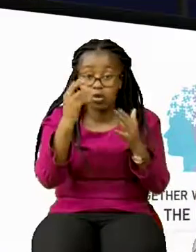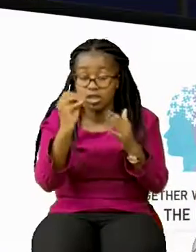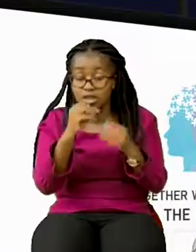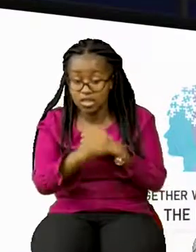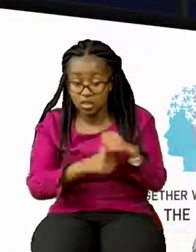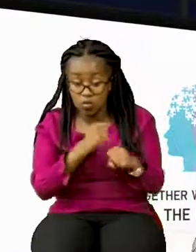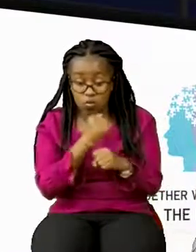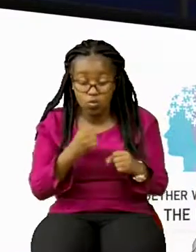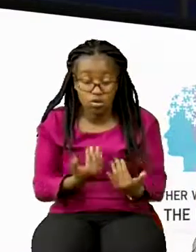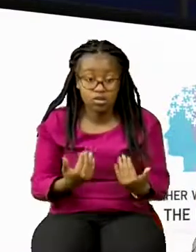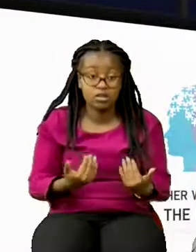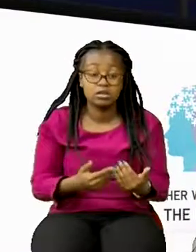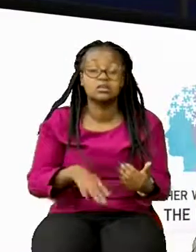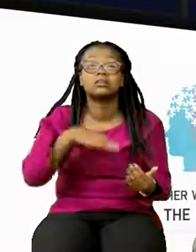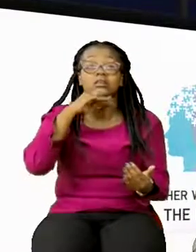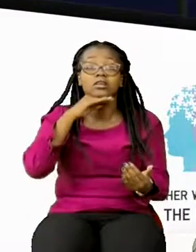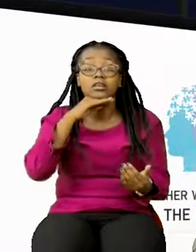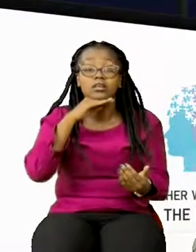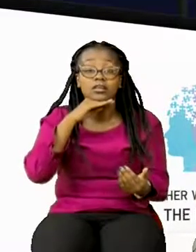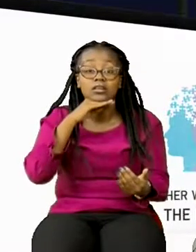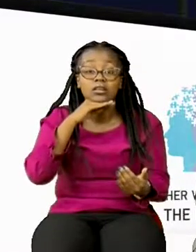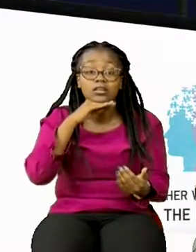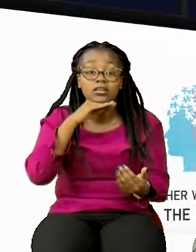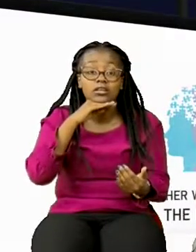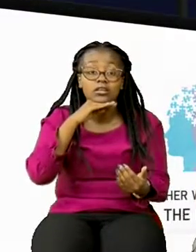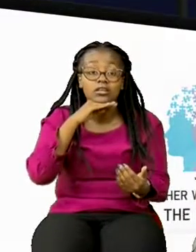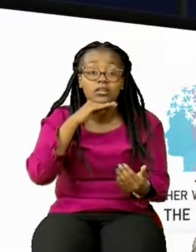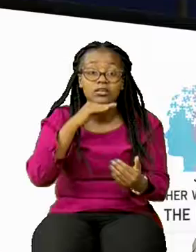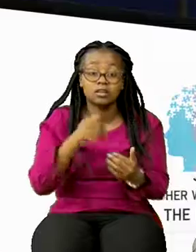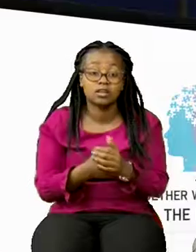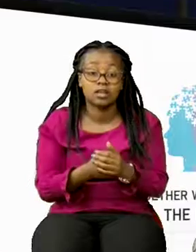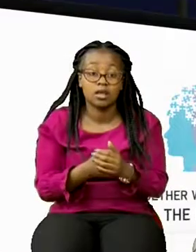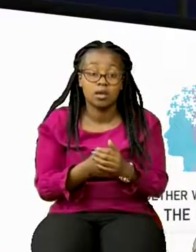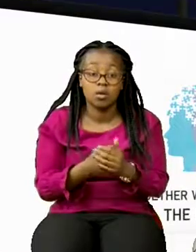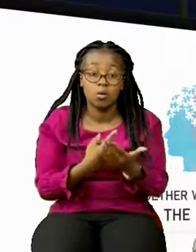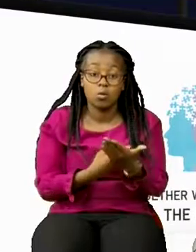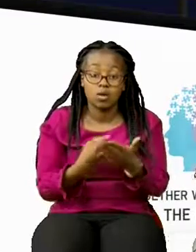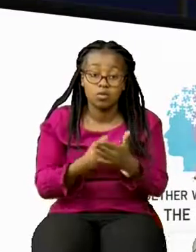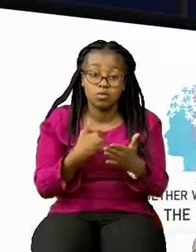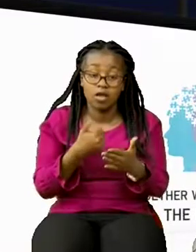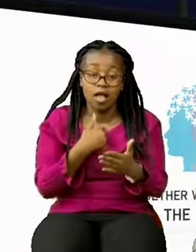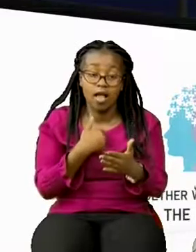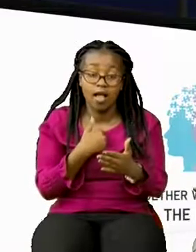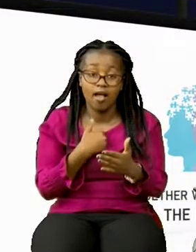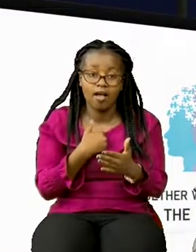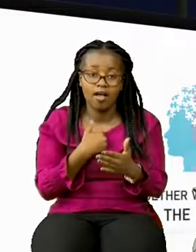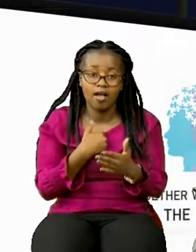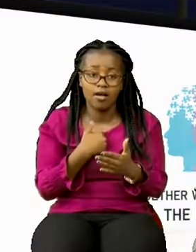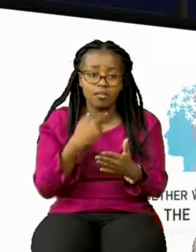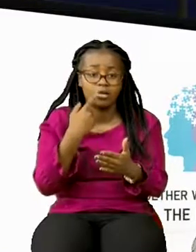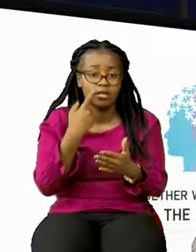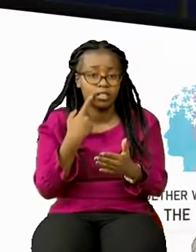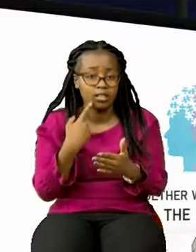20-year-old child has actually passed on a few weeks ago because of he got a convulsion in the middle of the